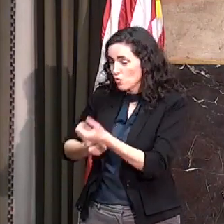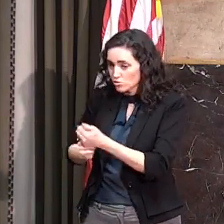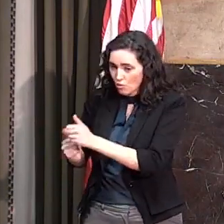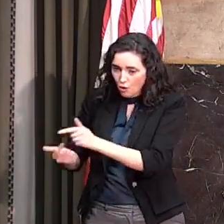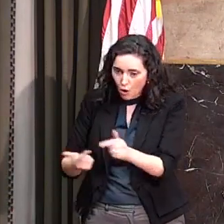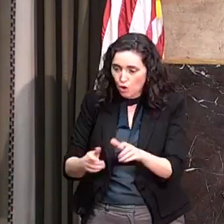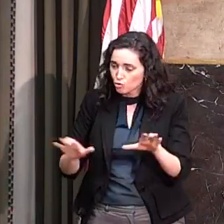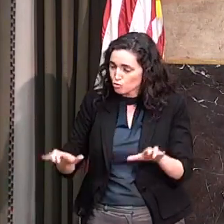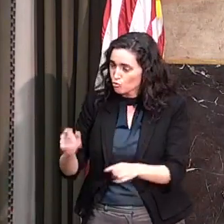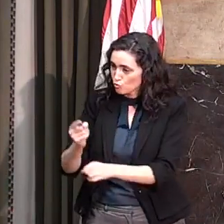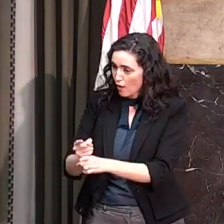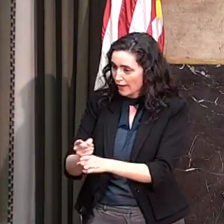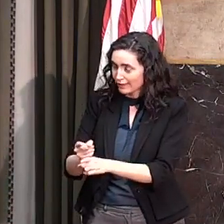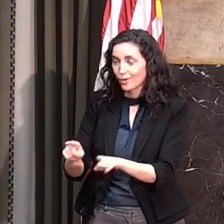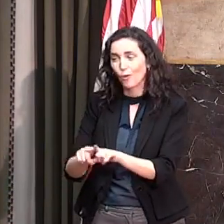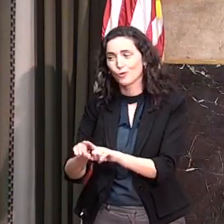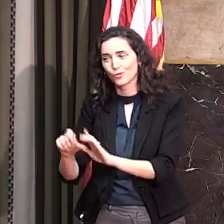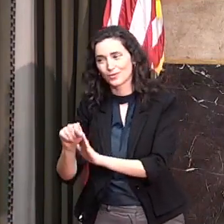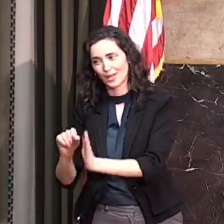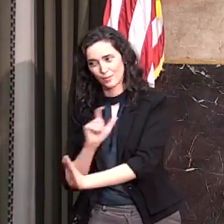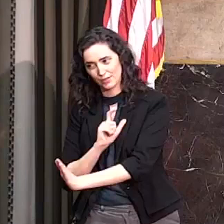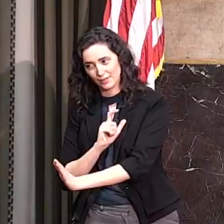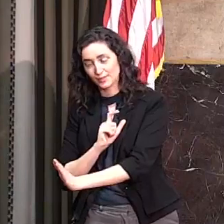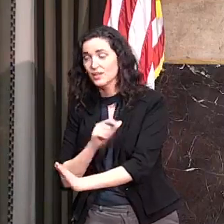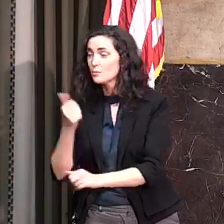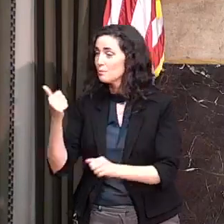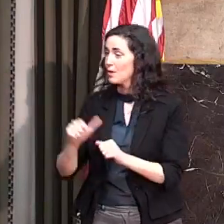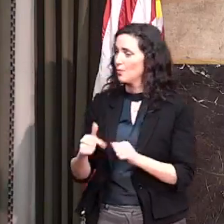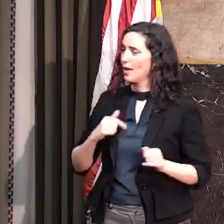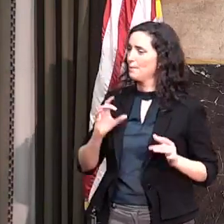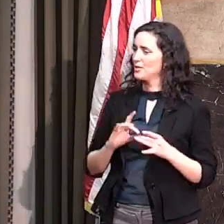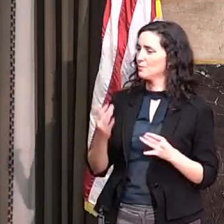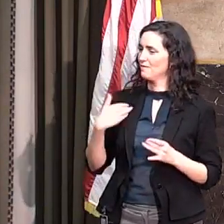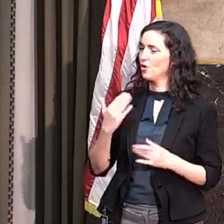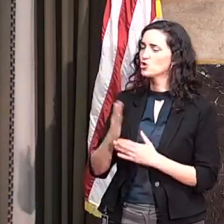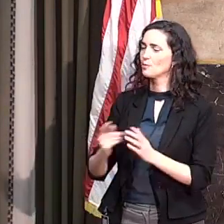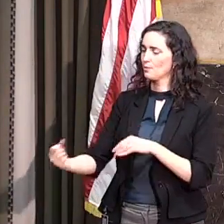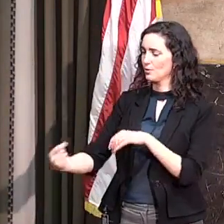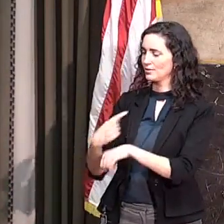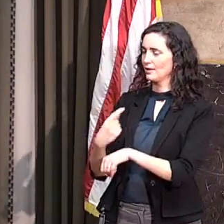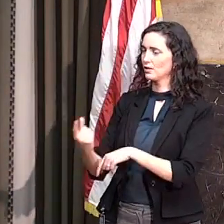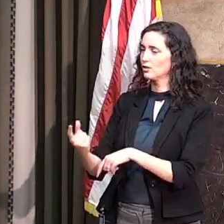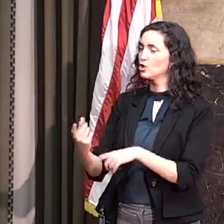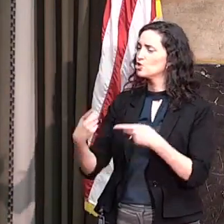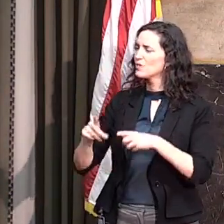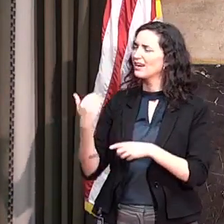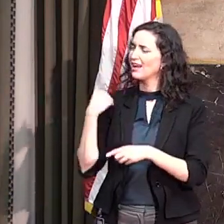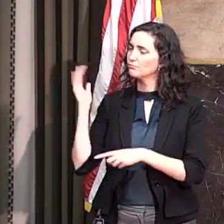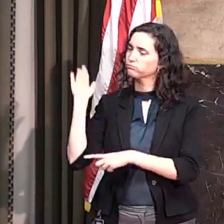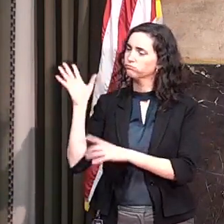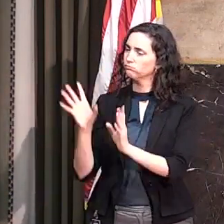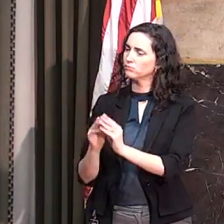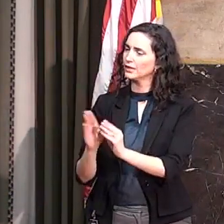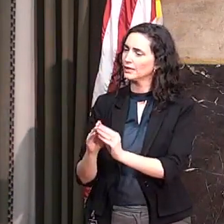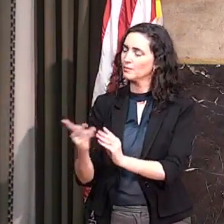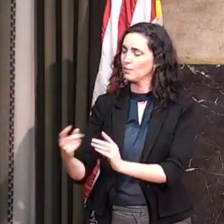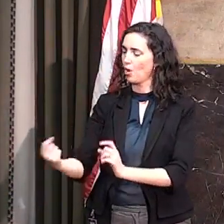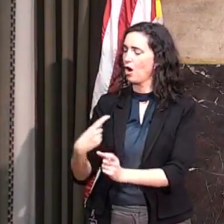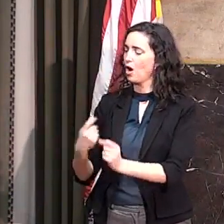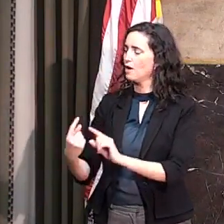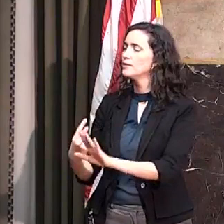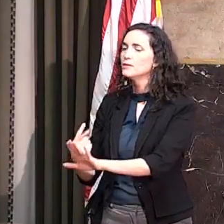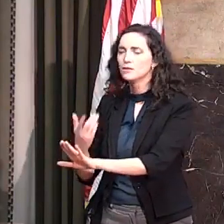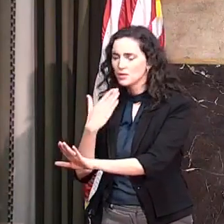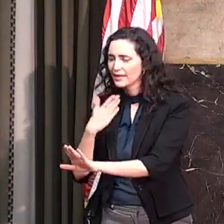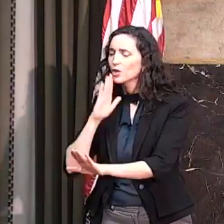includes the state police. And I also said that based on questions that I had received in that press conference, that we would be checking